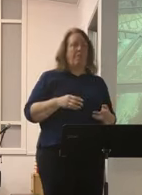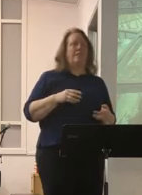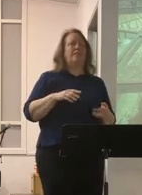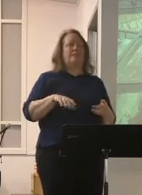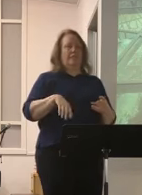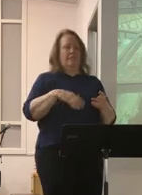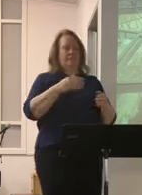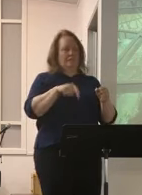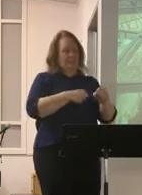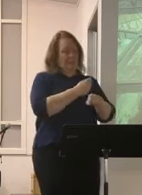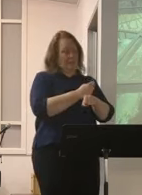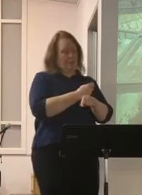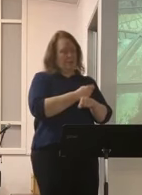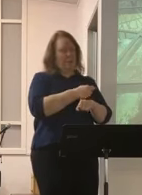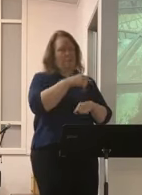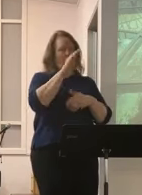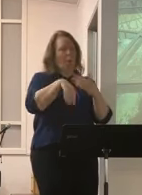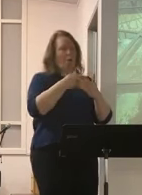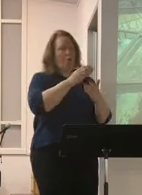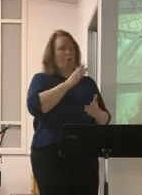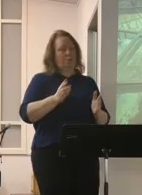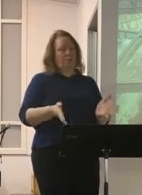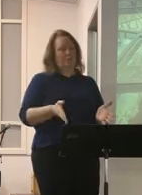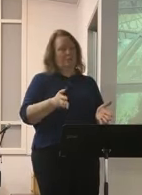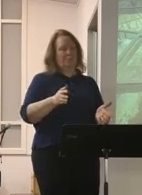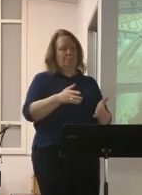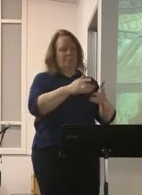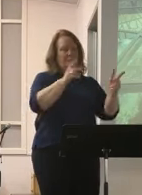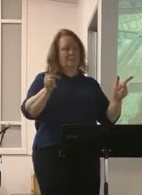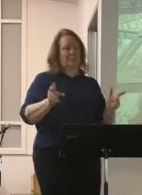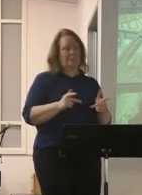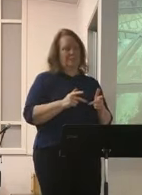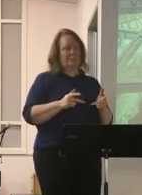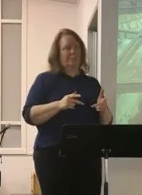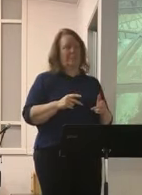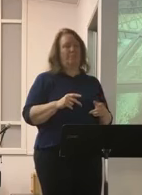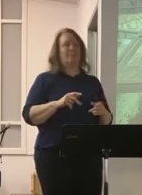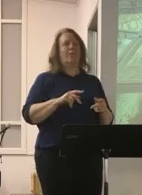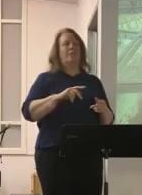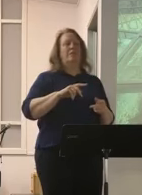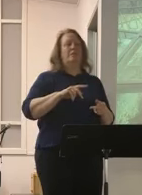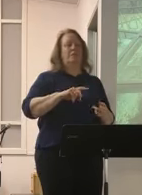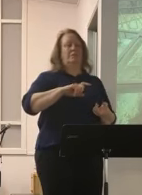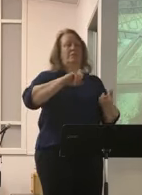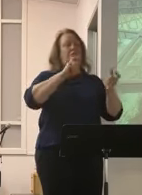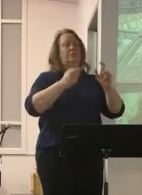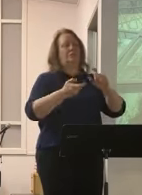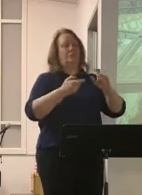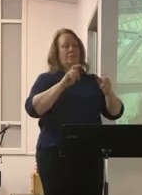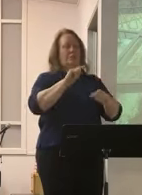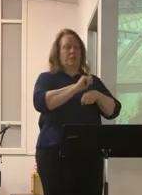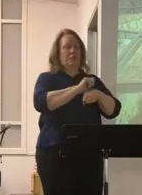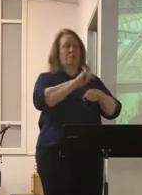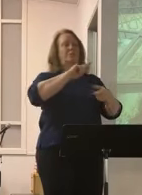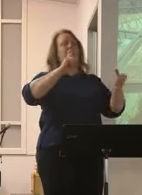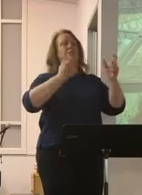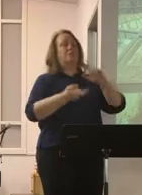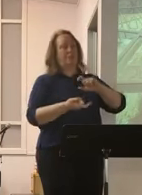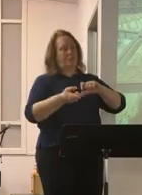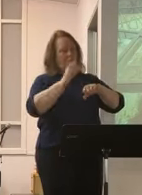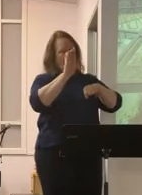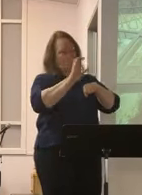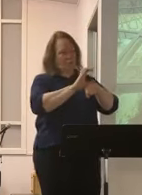all the Christian sites. So they just went back and turned those temples back into churches. So that's how we know where